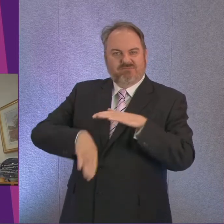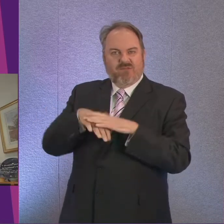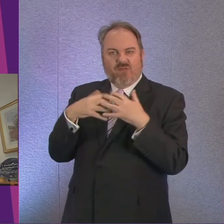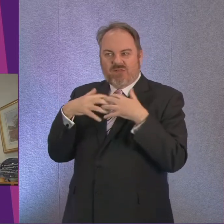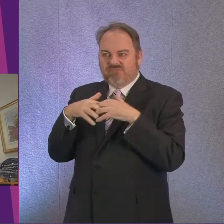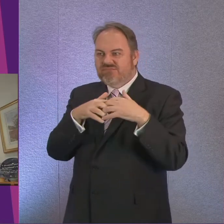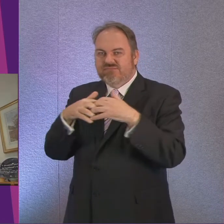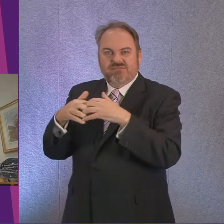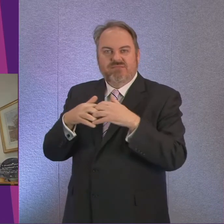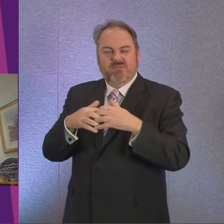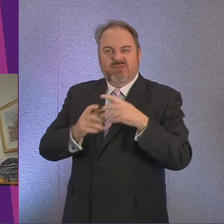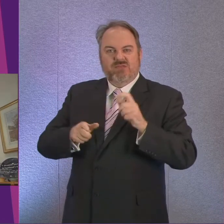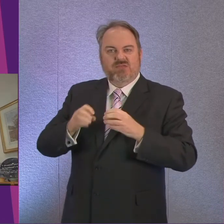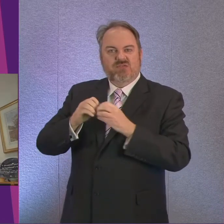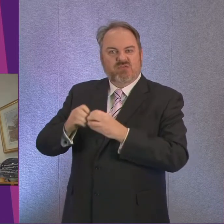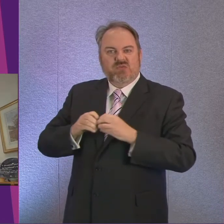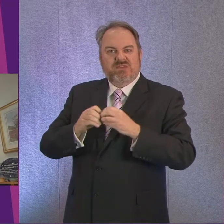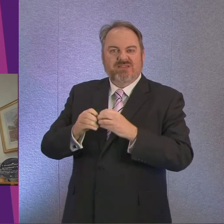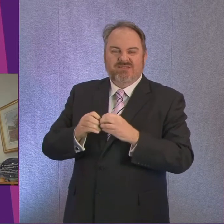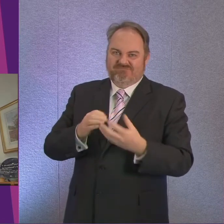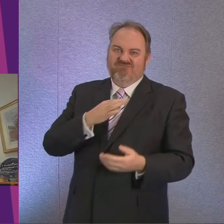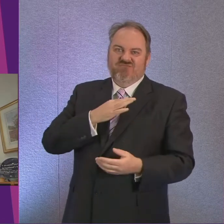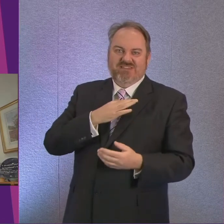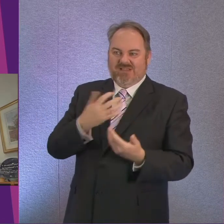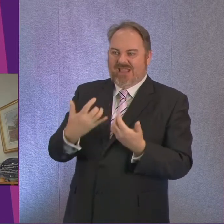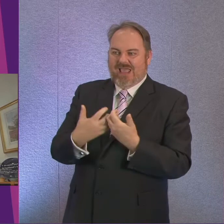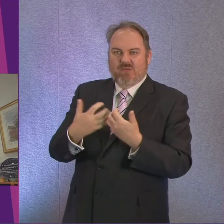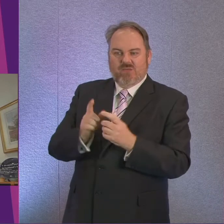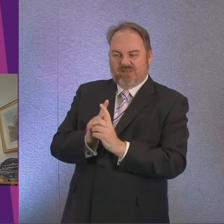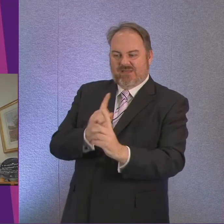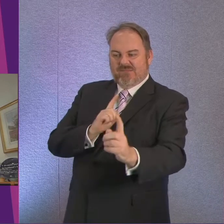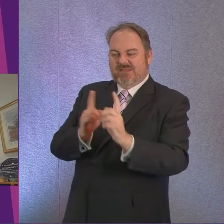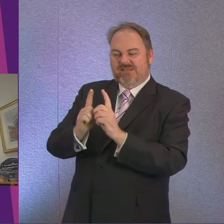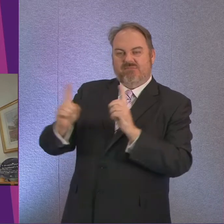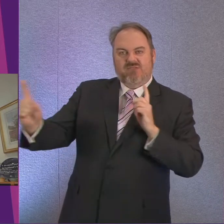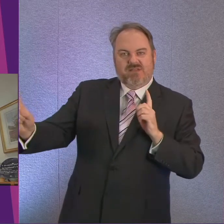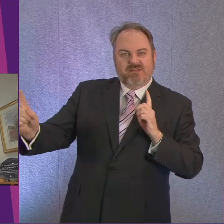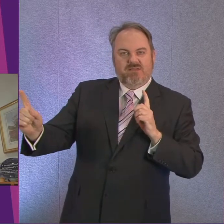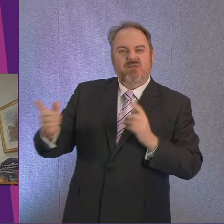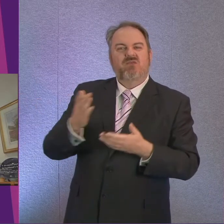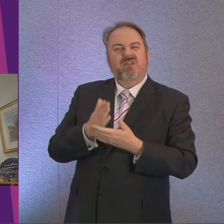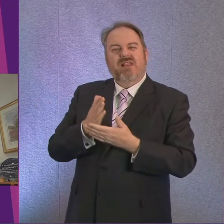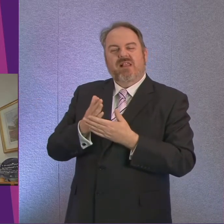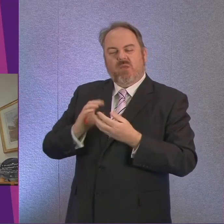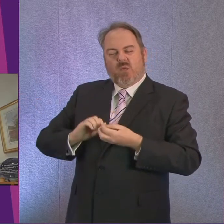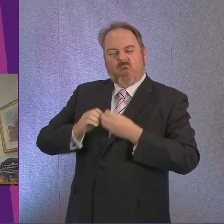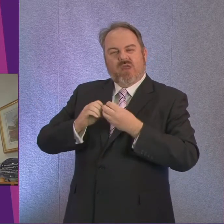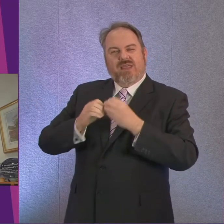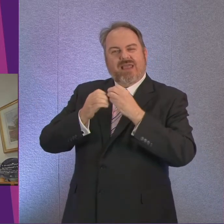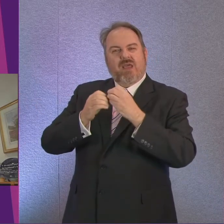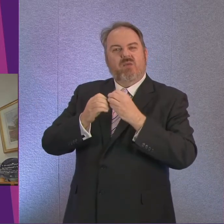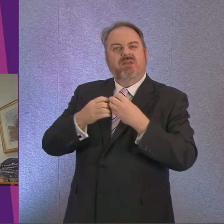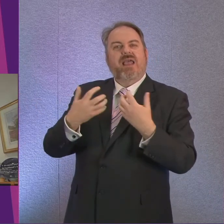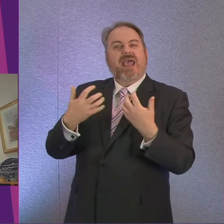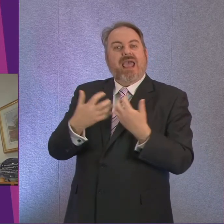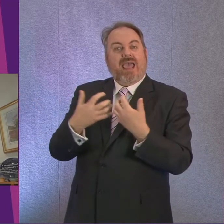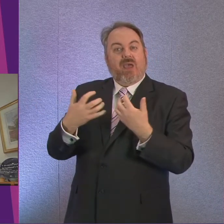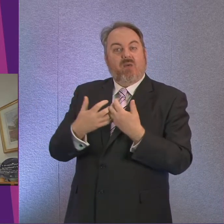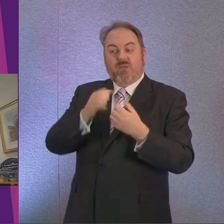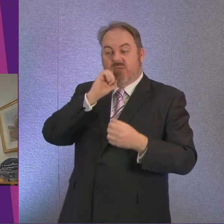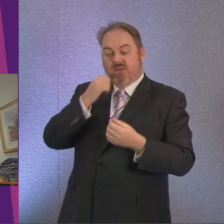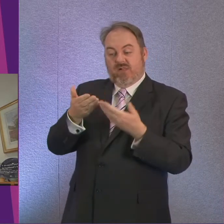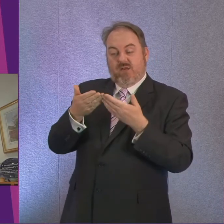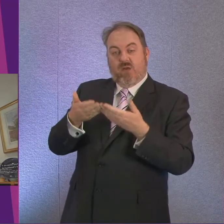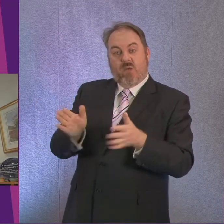a number of imponderables that have to be looked at as to how we could open schools and in what format we could